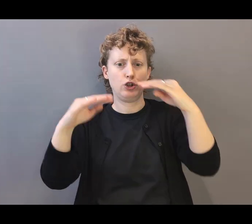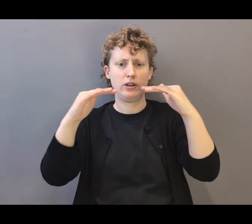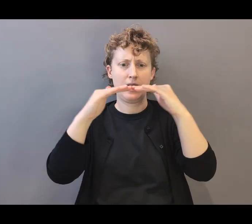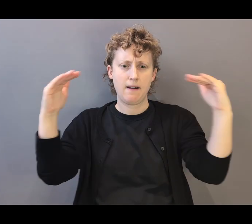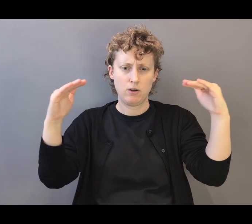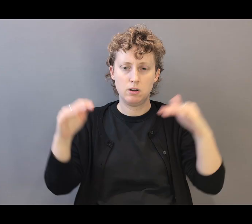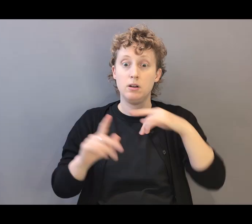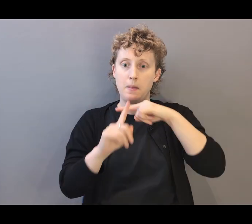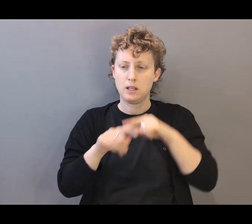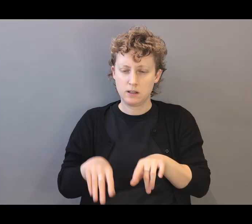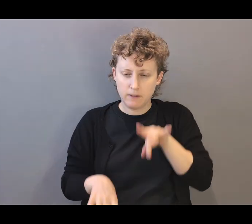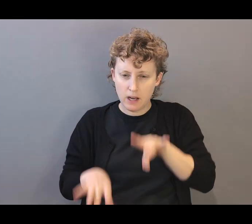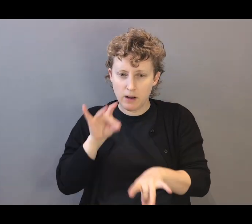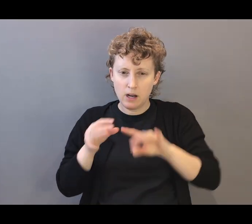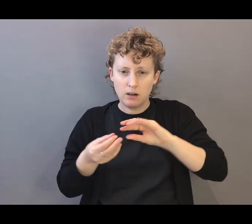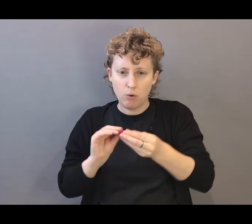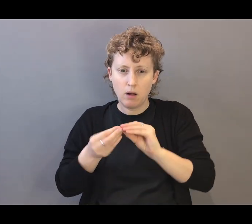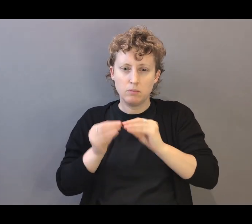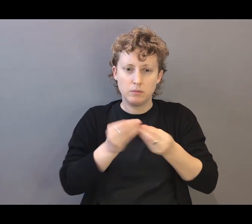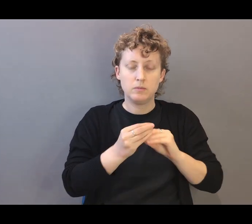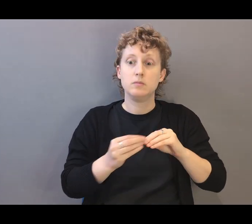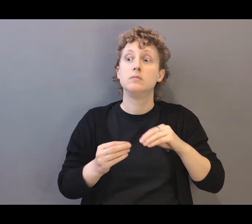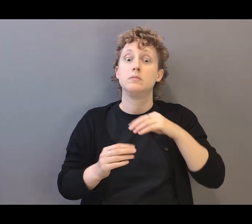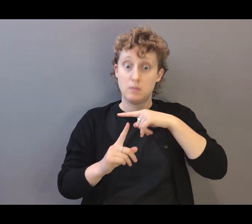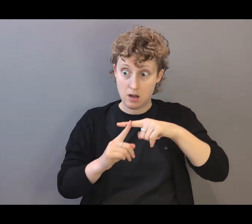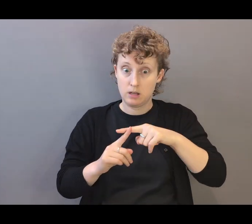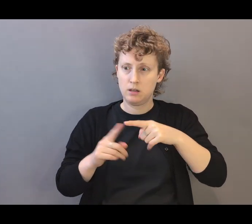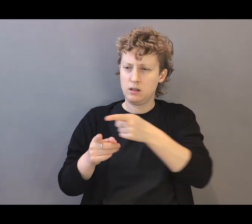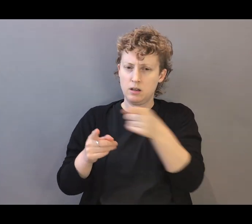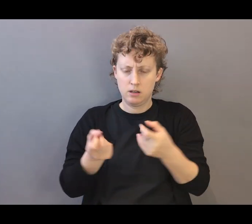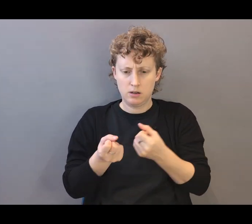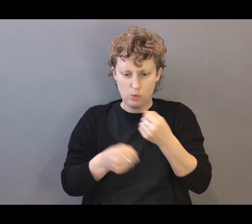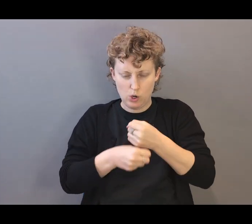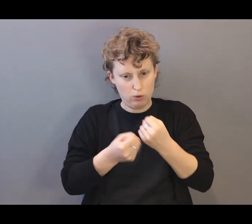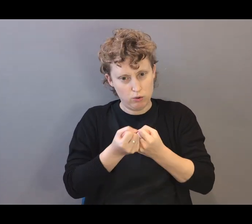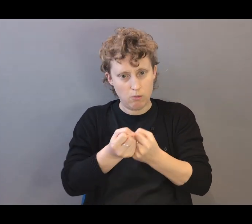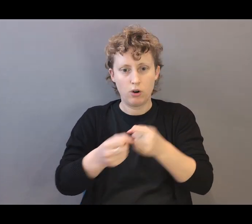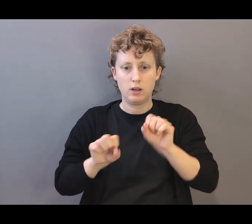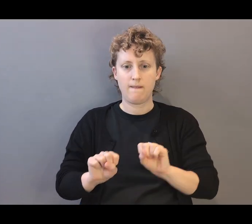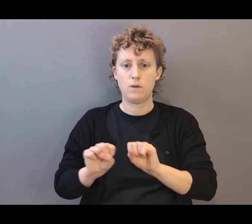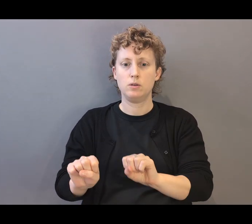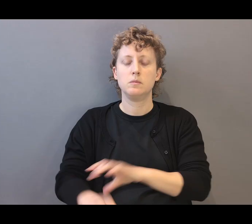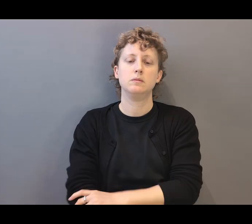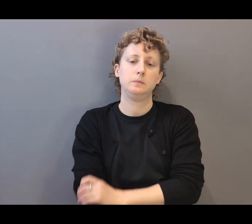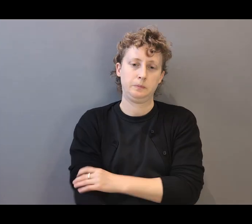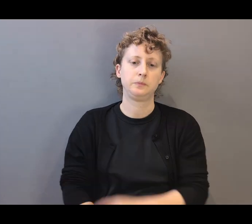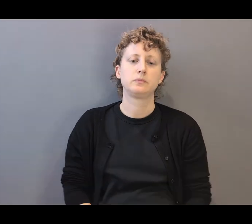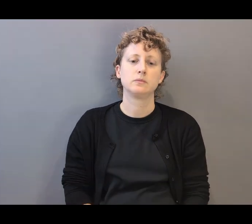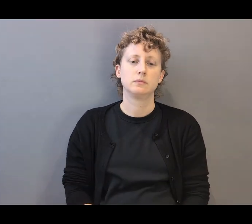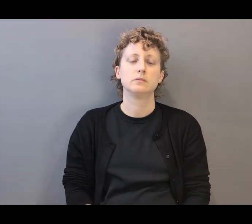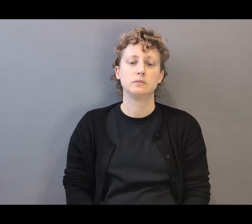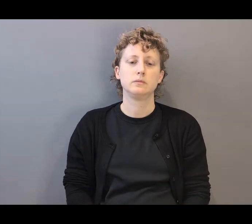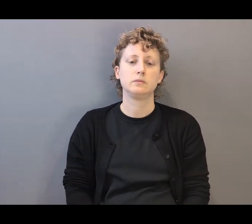problems, and to also support in enforcement, something that we've also been discussing here. But not only this,